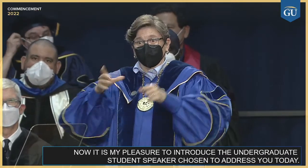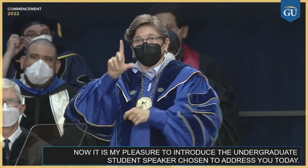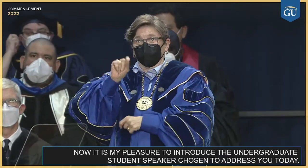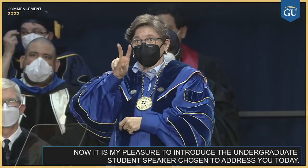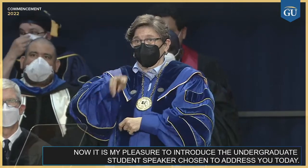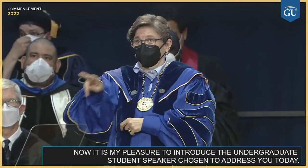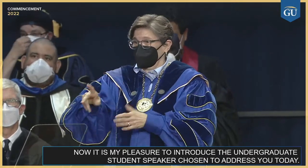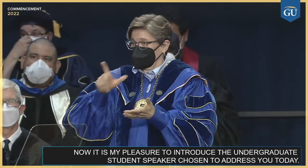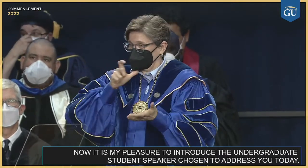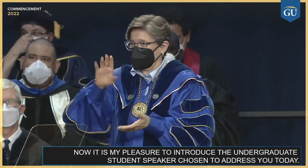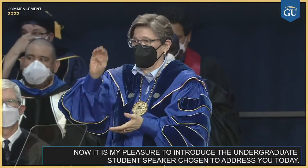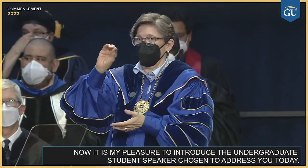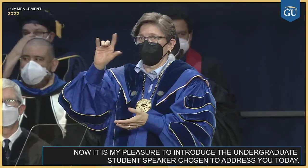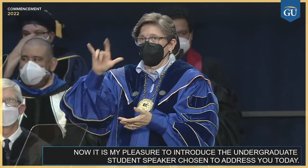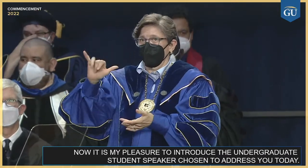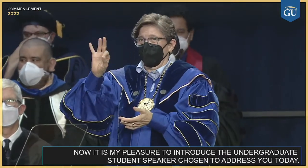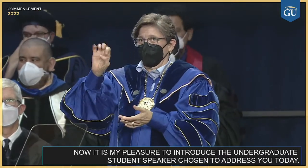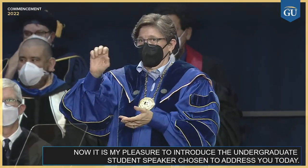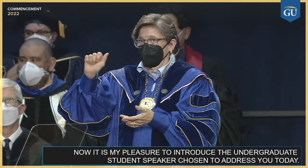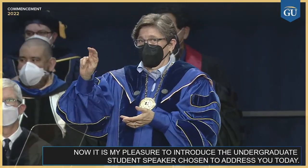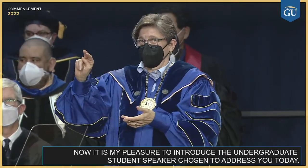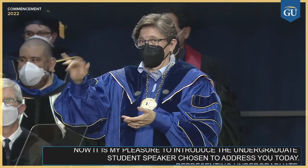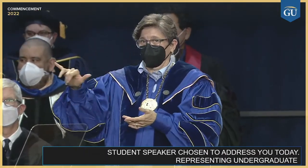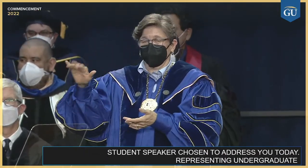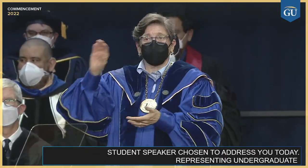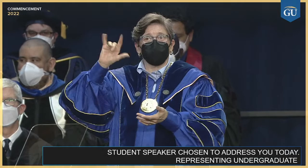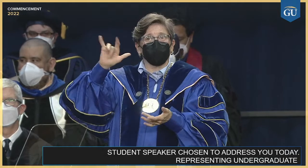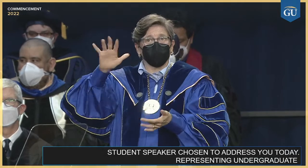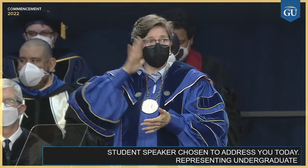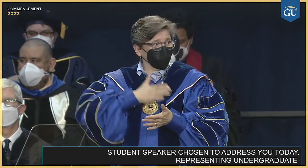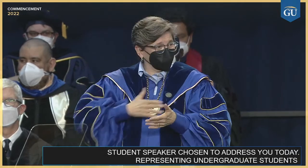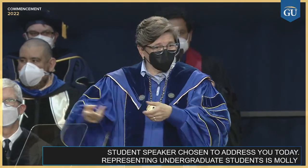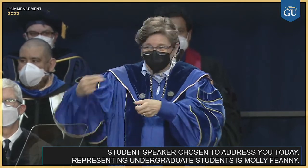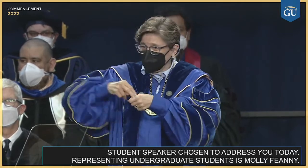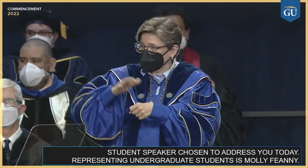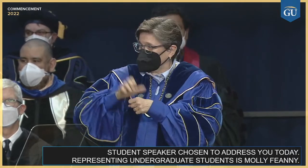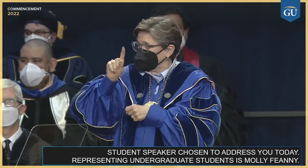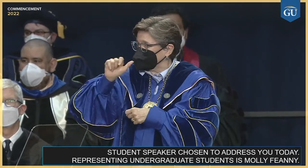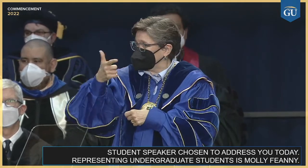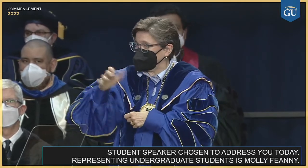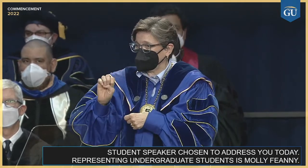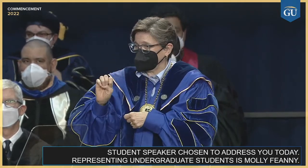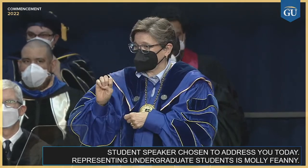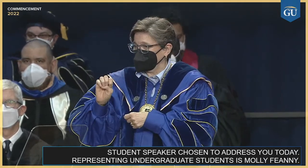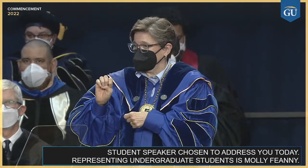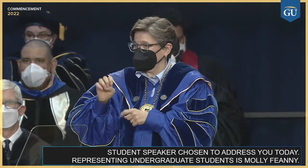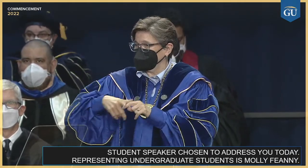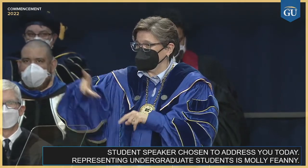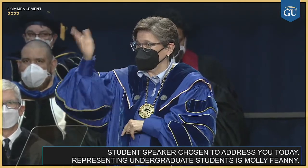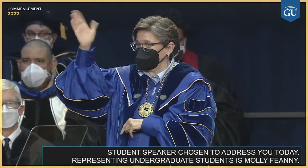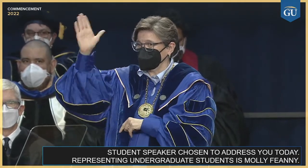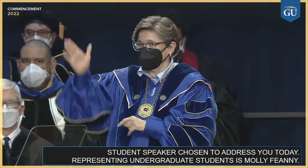Representing the undergraduate students is Molly Fiani. Molly, please join us on stage for your address.